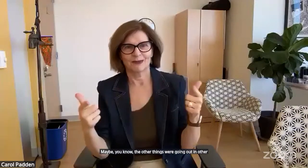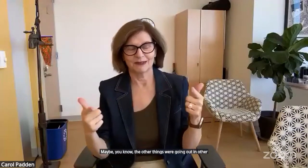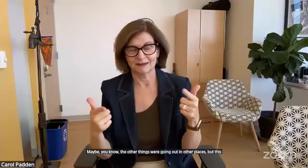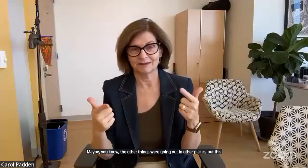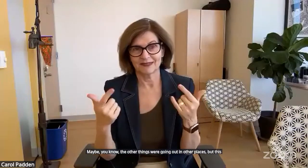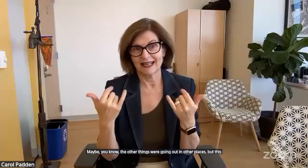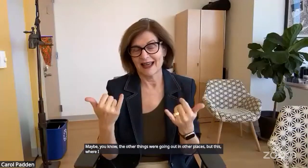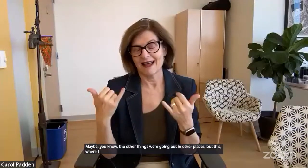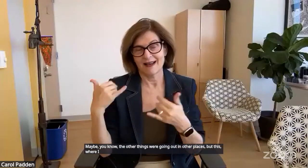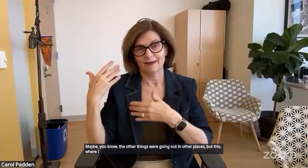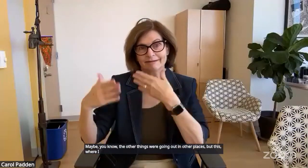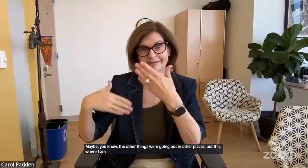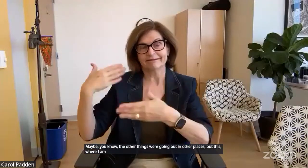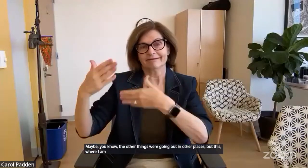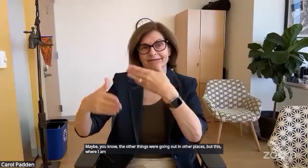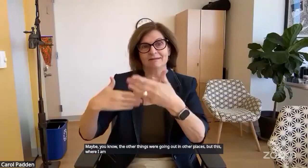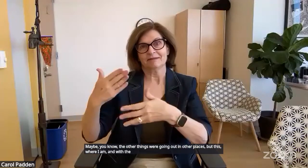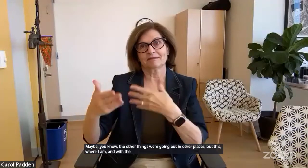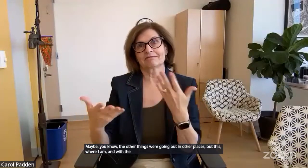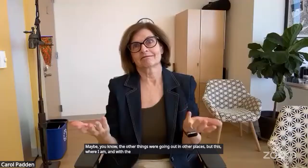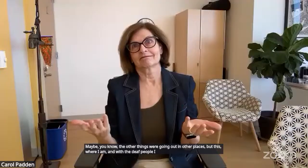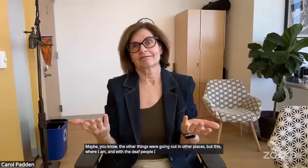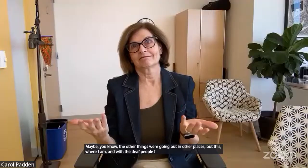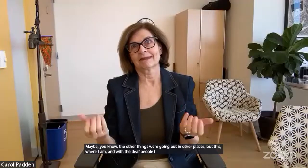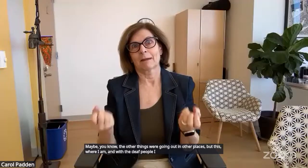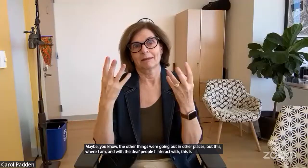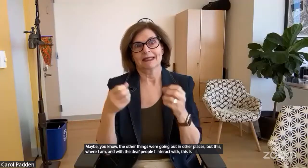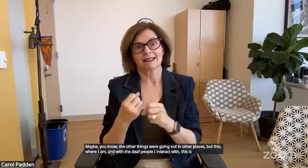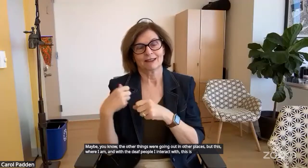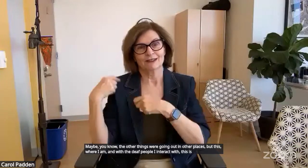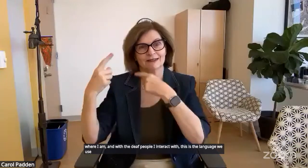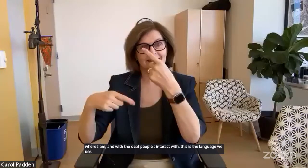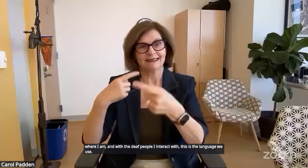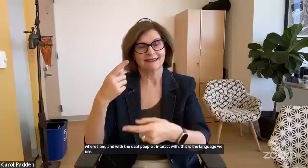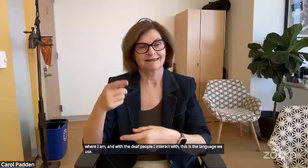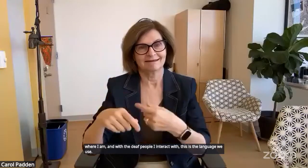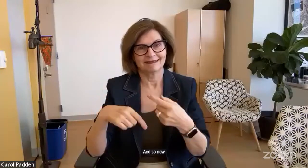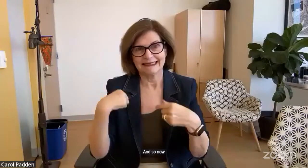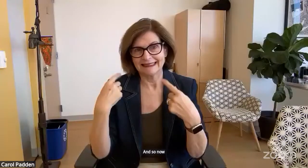I am and with the deaf people I interact with, this is the language we use. And so now here we are,